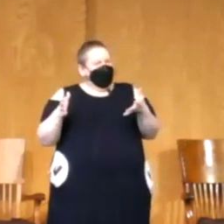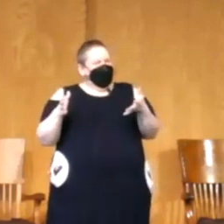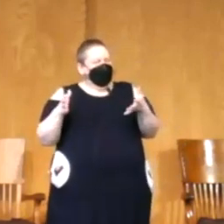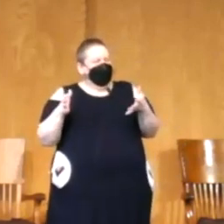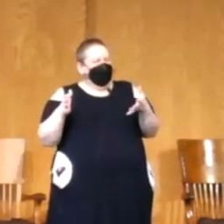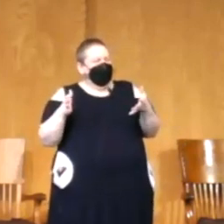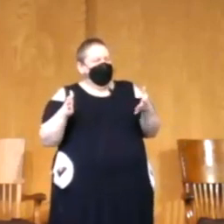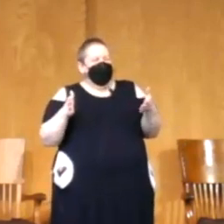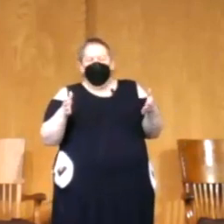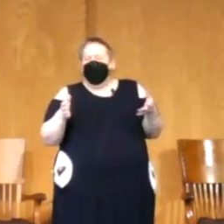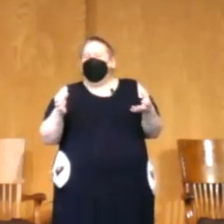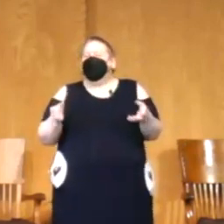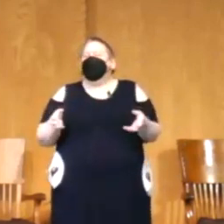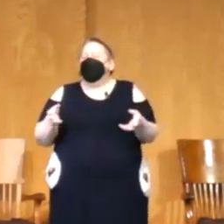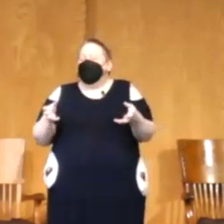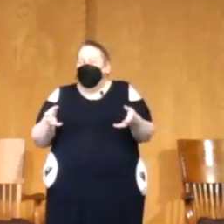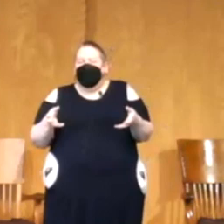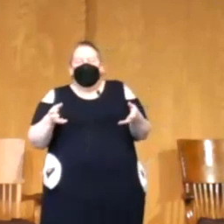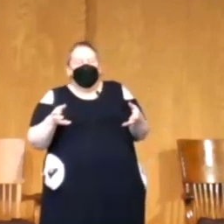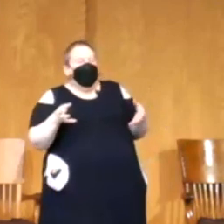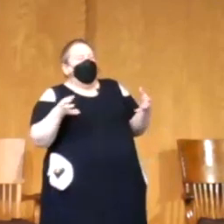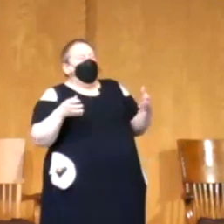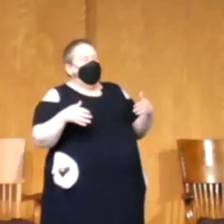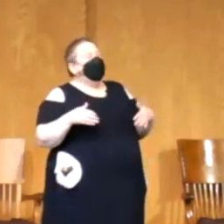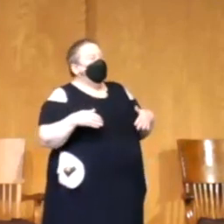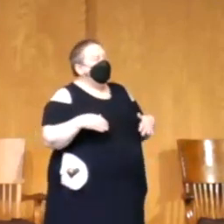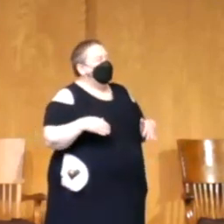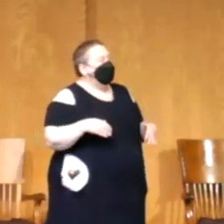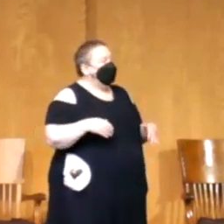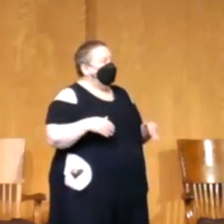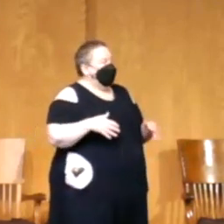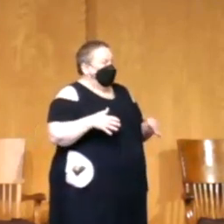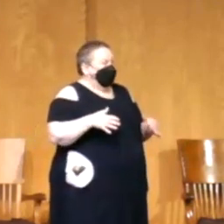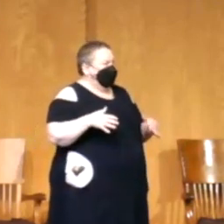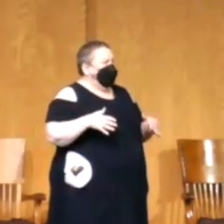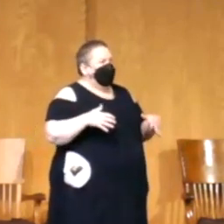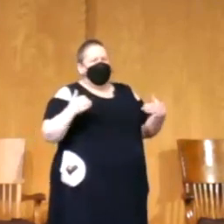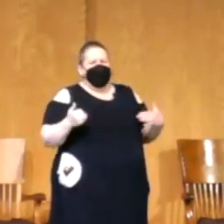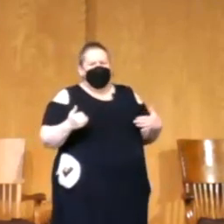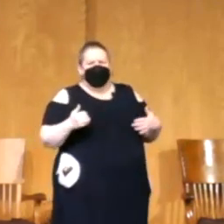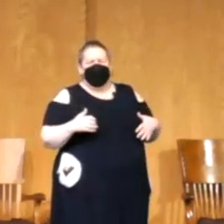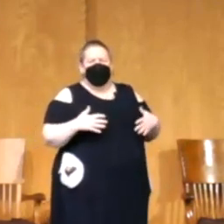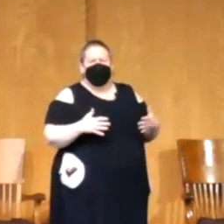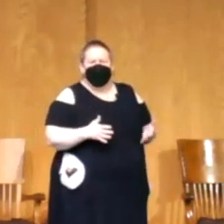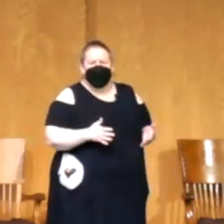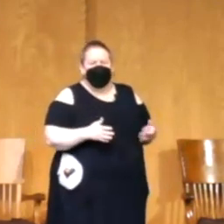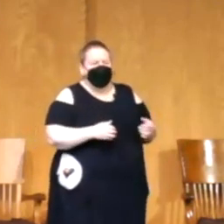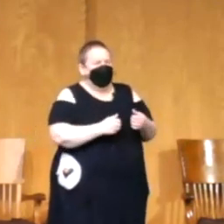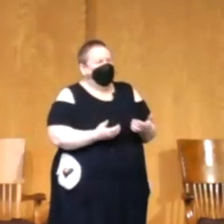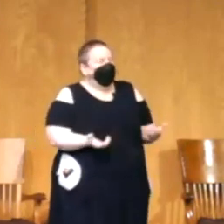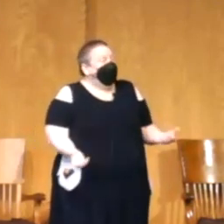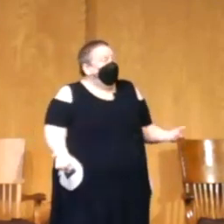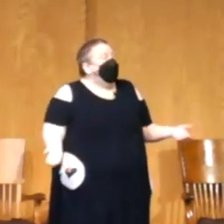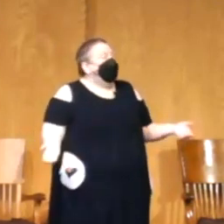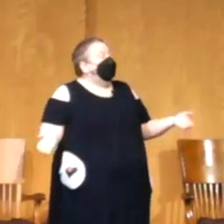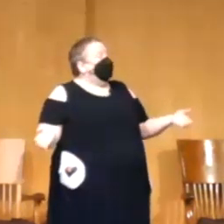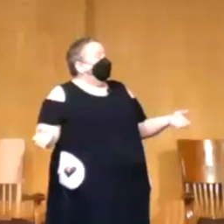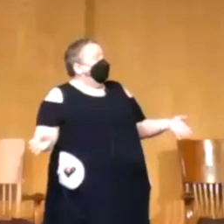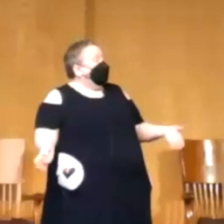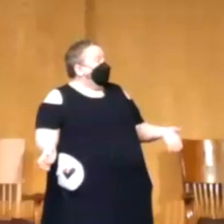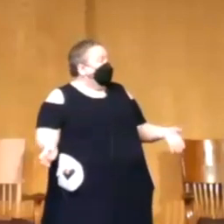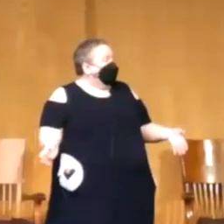purity and what a Unitarian Universalist approach or understanding of it might